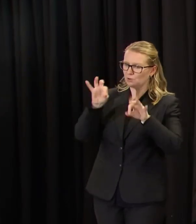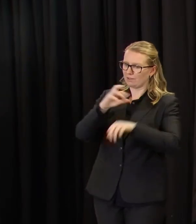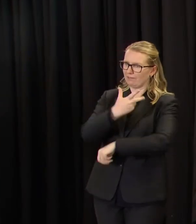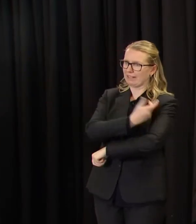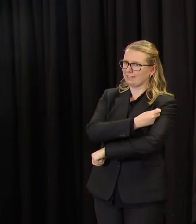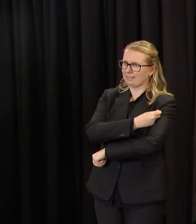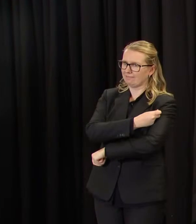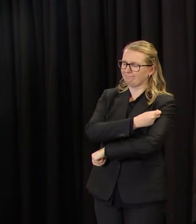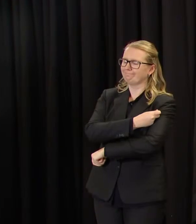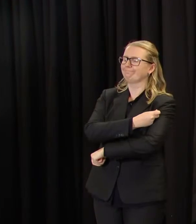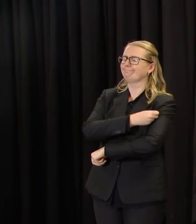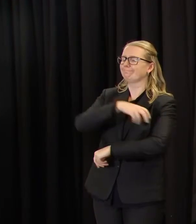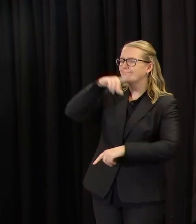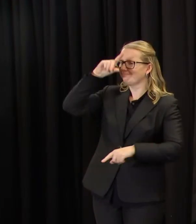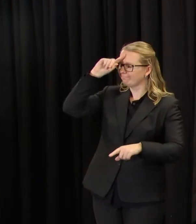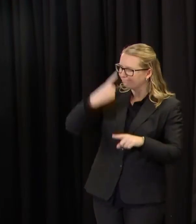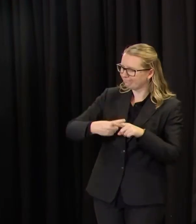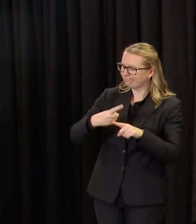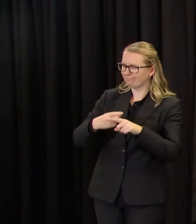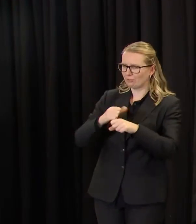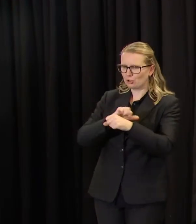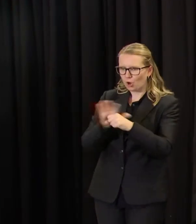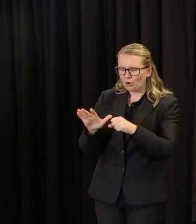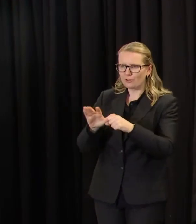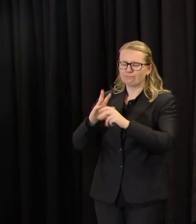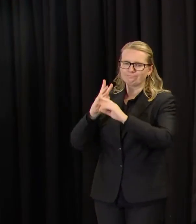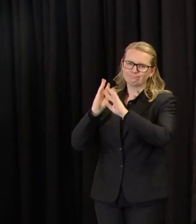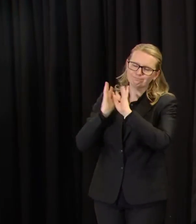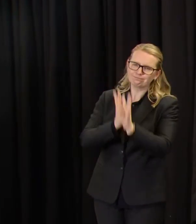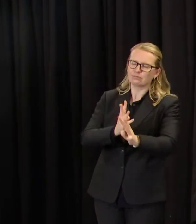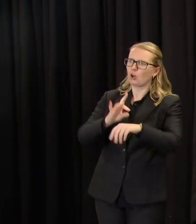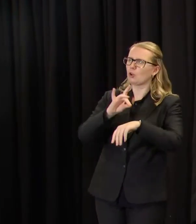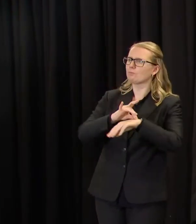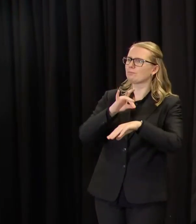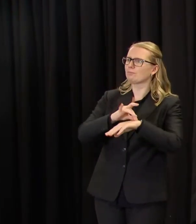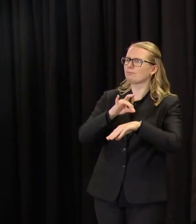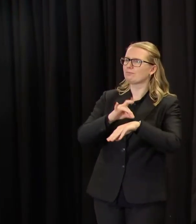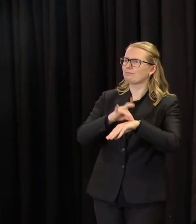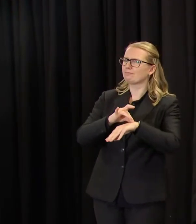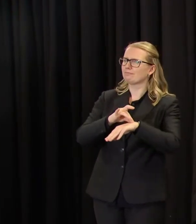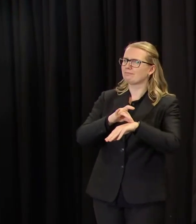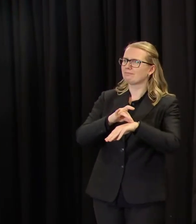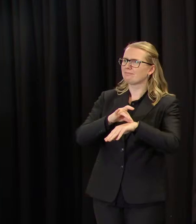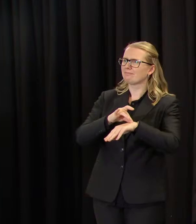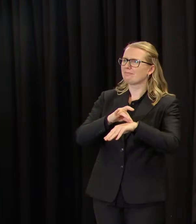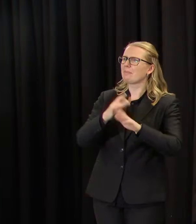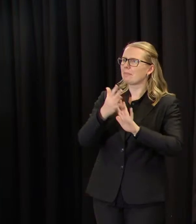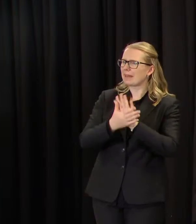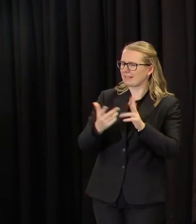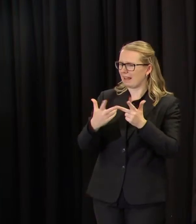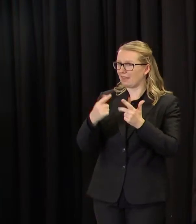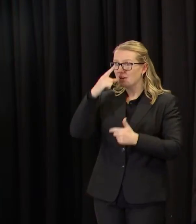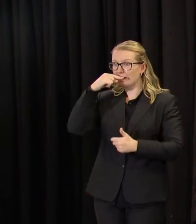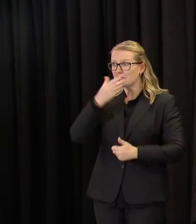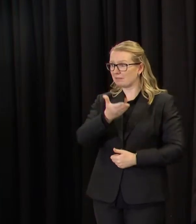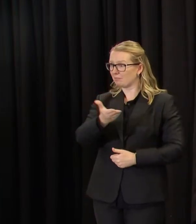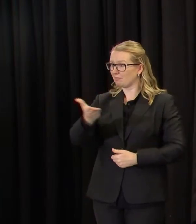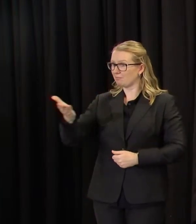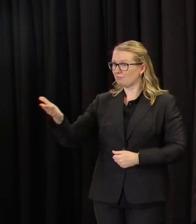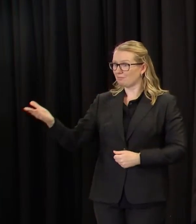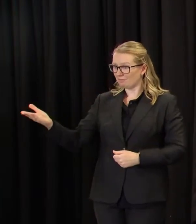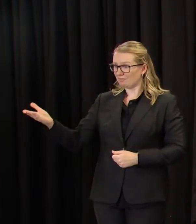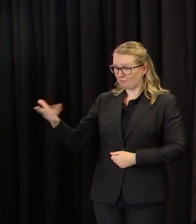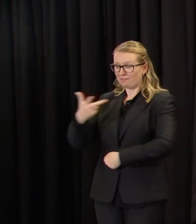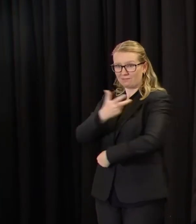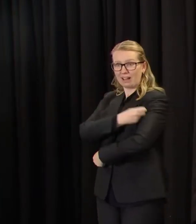wrong choice, unvaccinated people who could have been vaccinated, well, then there'll be a lot of other people who, from a COVID point of view, did the